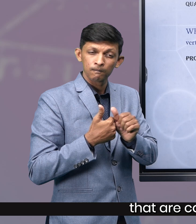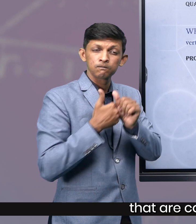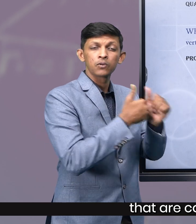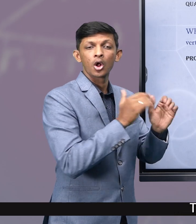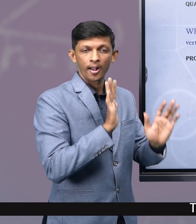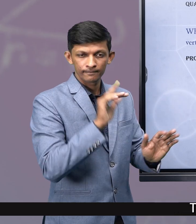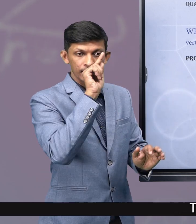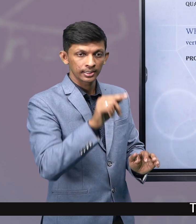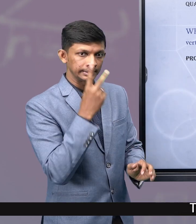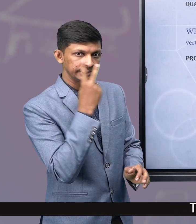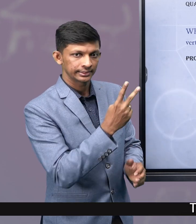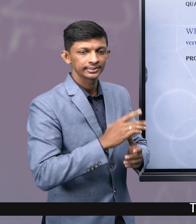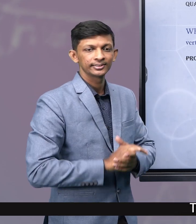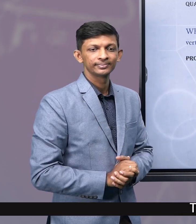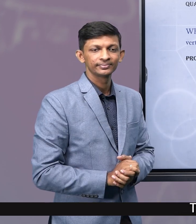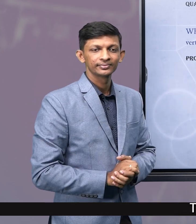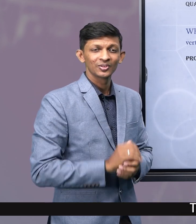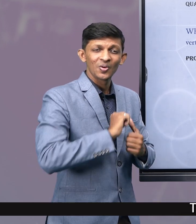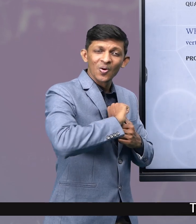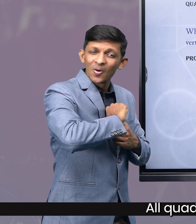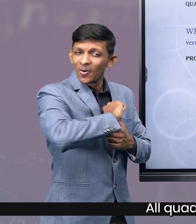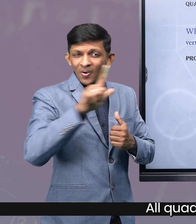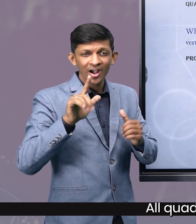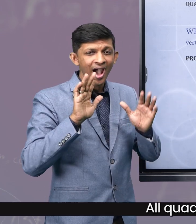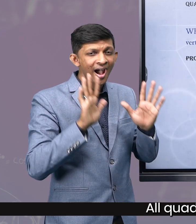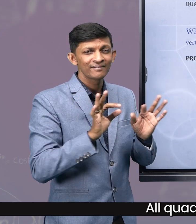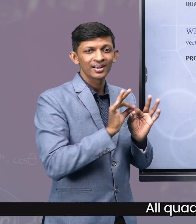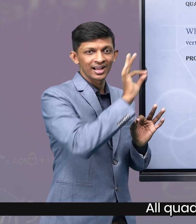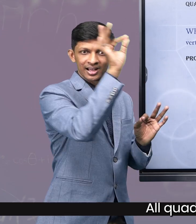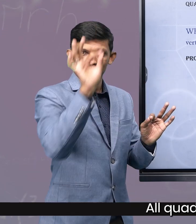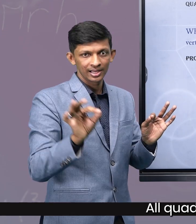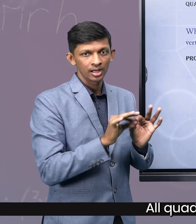quadrilaterals, they are as follows. All quadrilaterals have 4 sides.